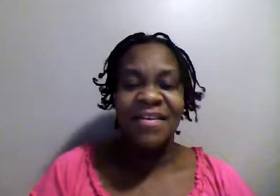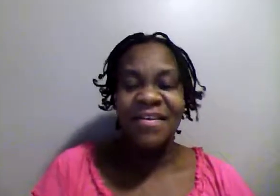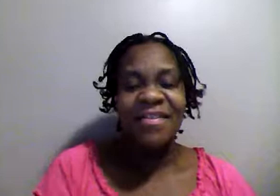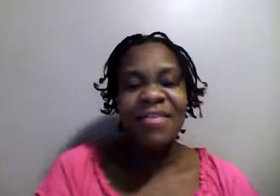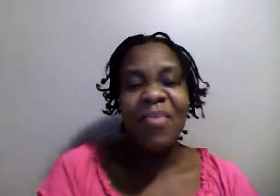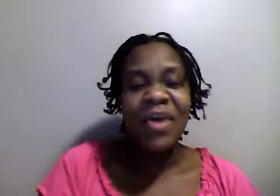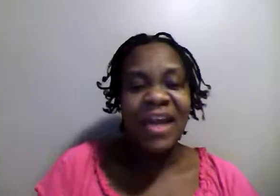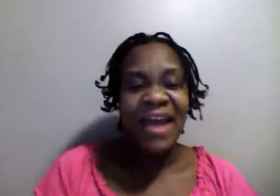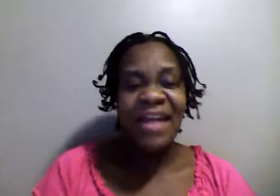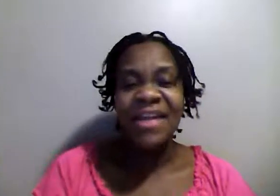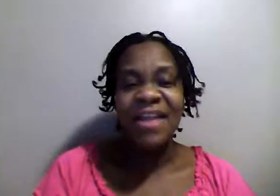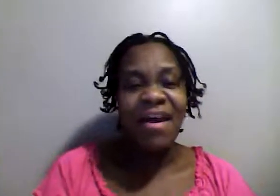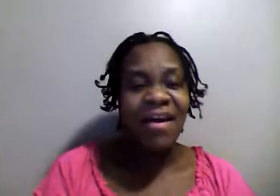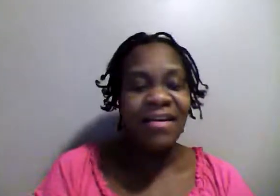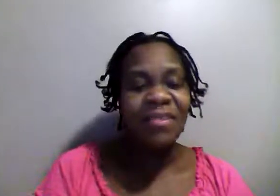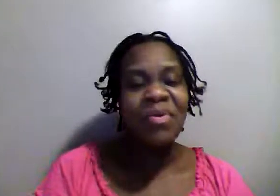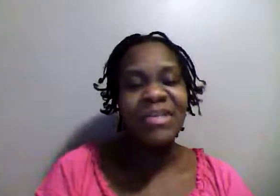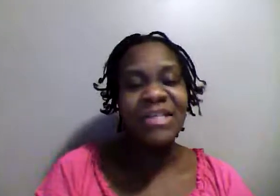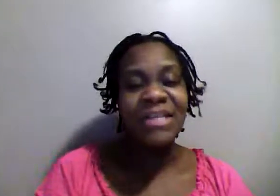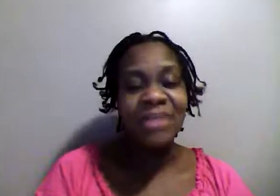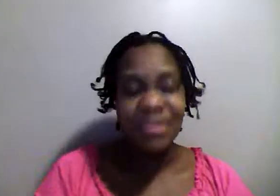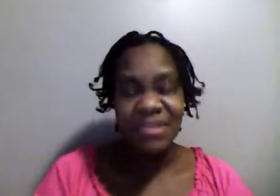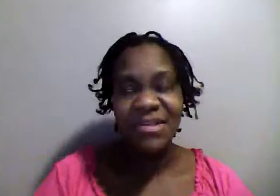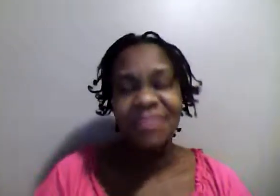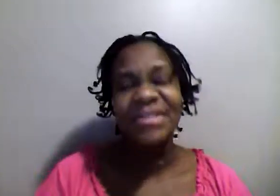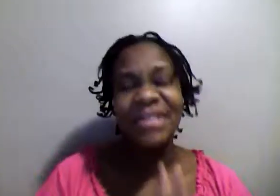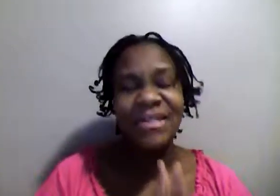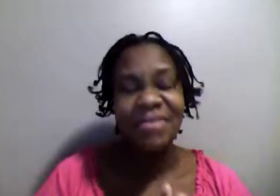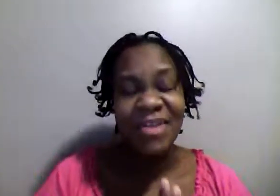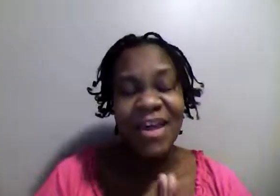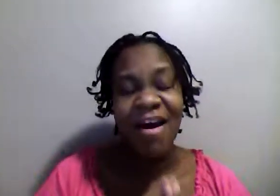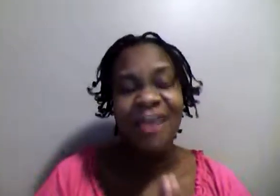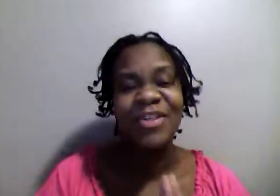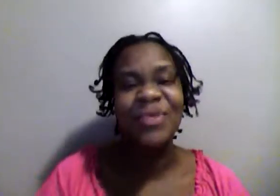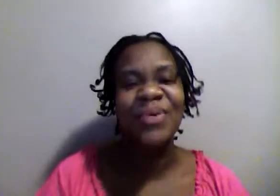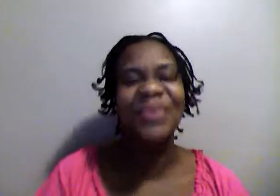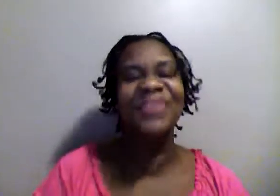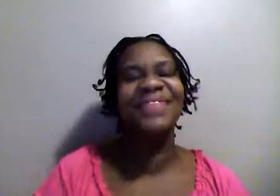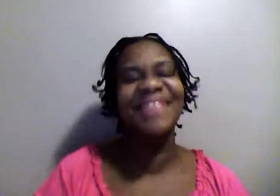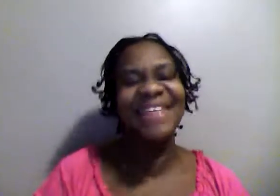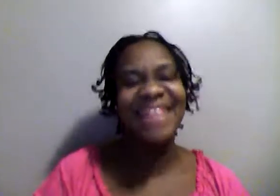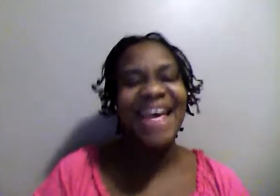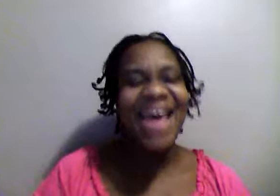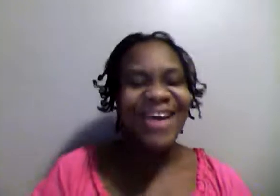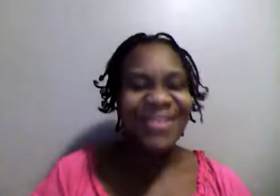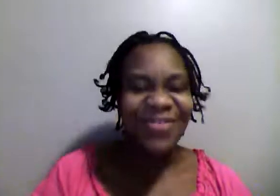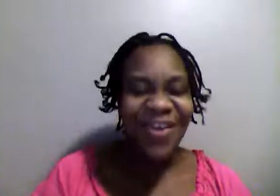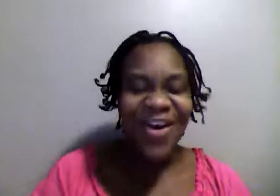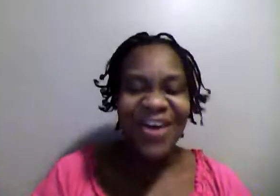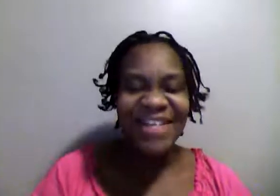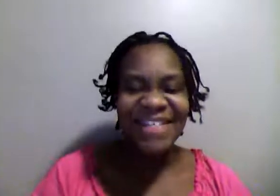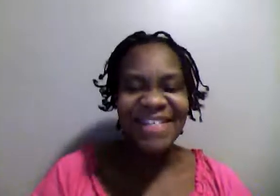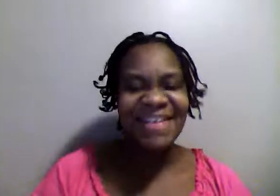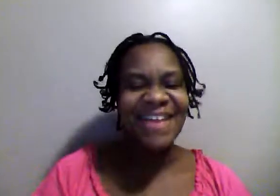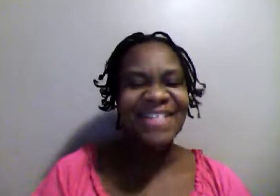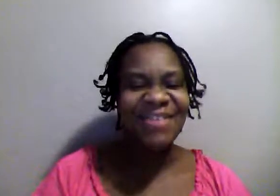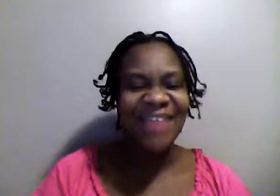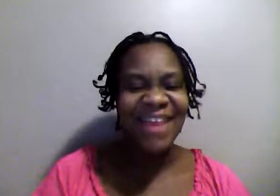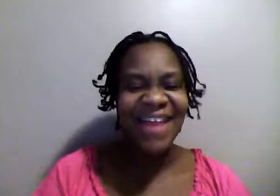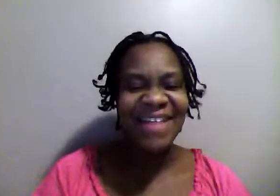the more likely they are, the more susceptible they are to to fungus and stuff like that.